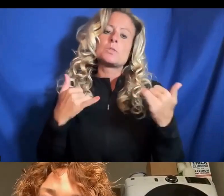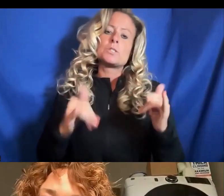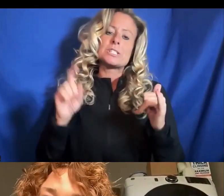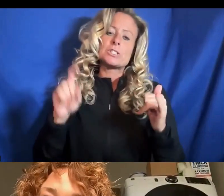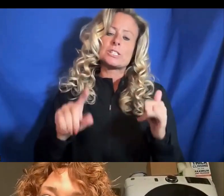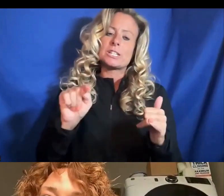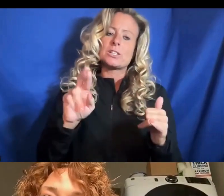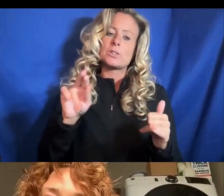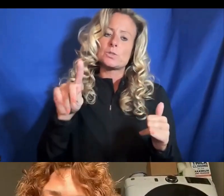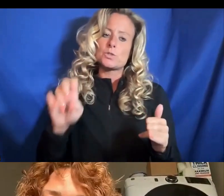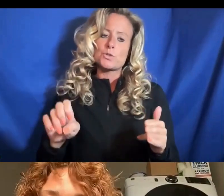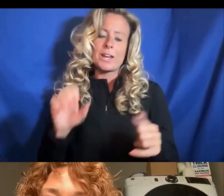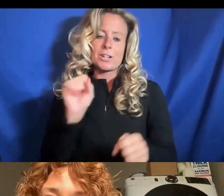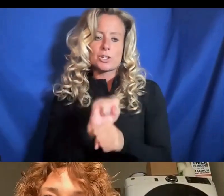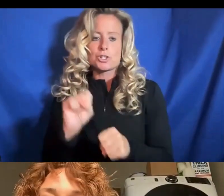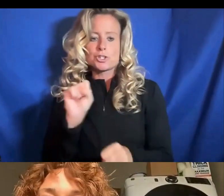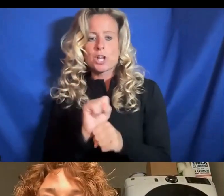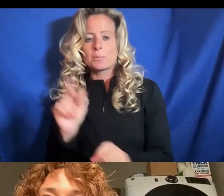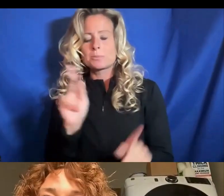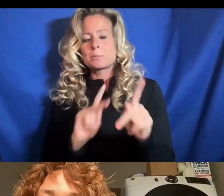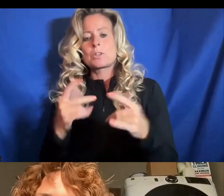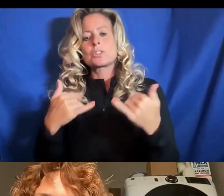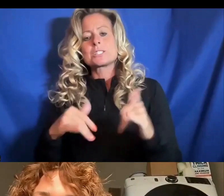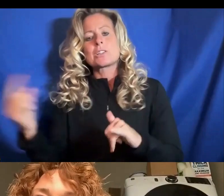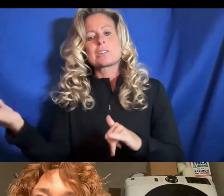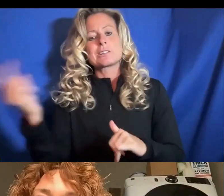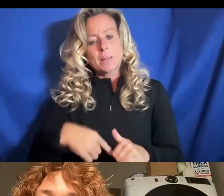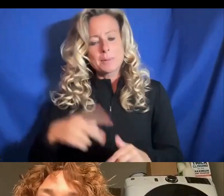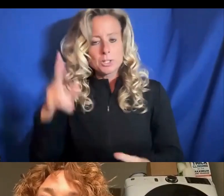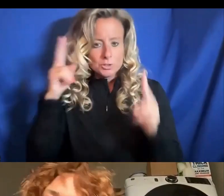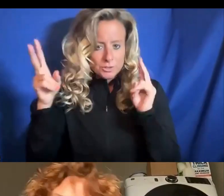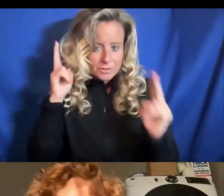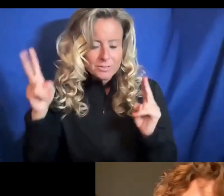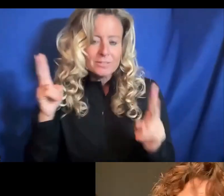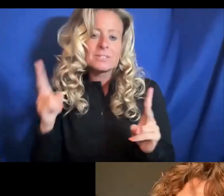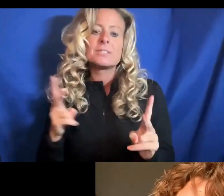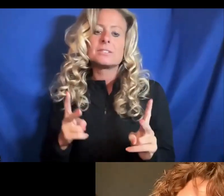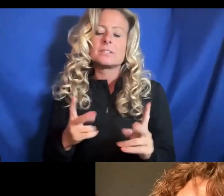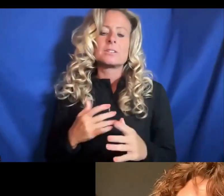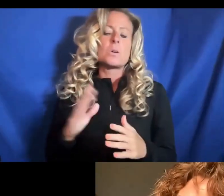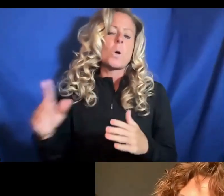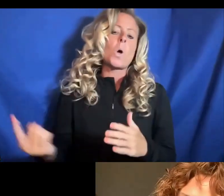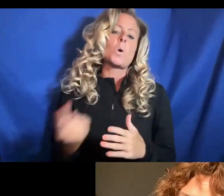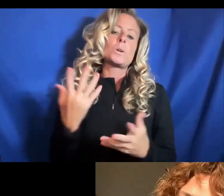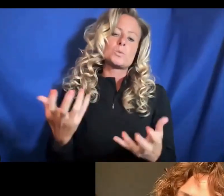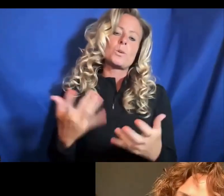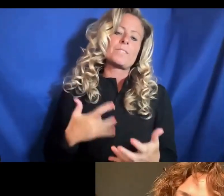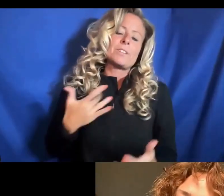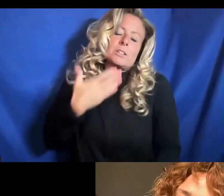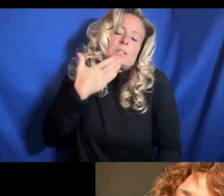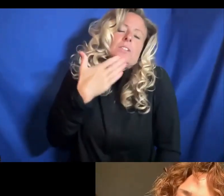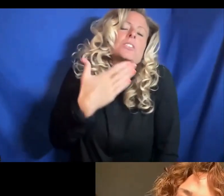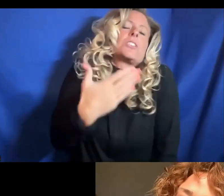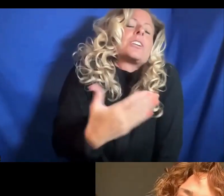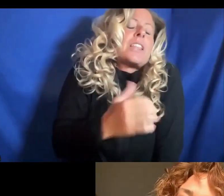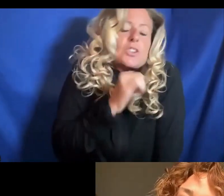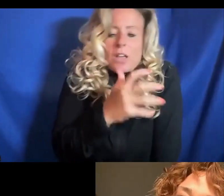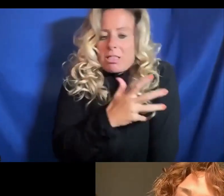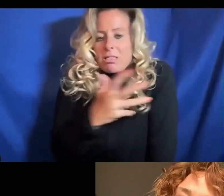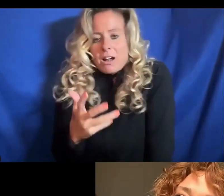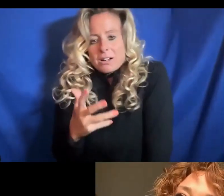still are coming to their barber, to their hairstylist. People always want to feel good, and there's not a lot